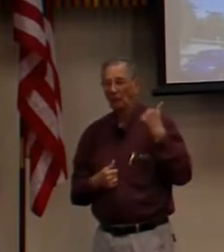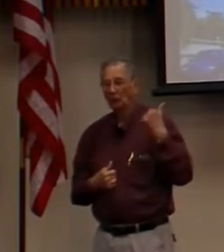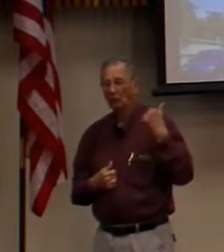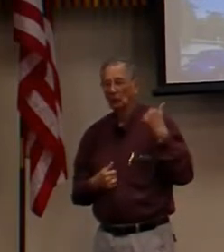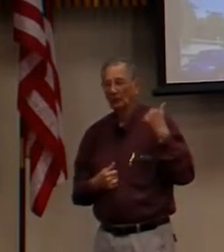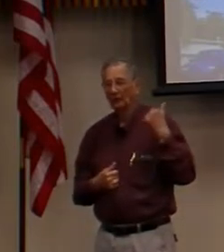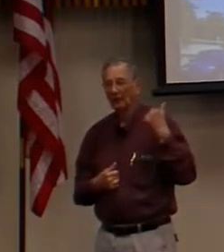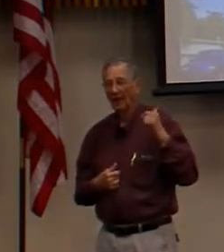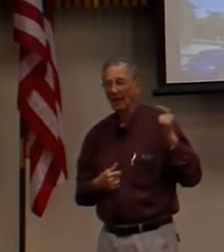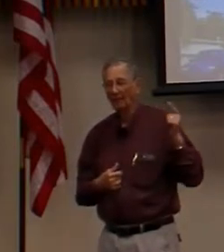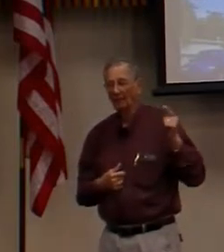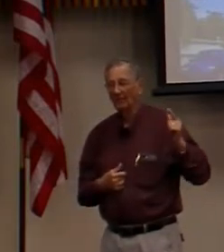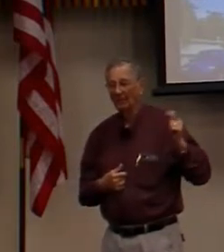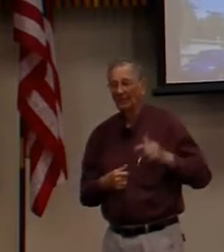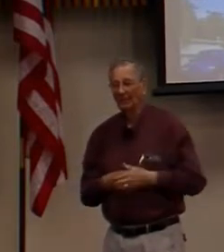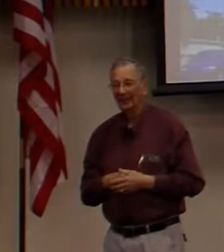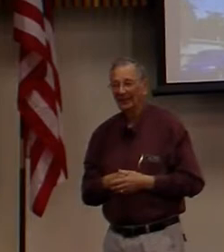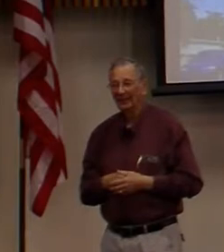the left.